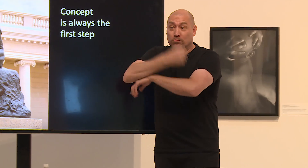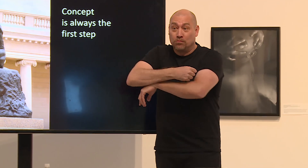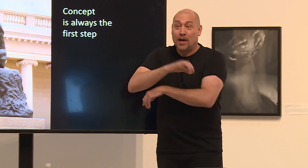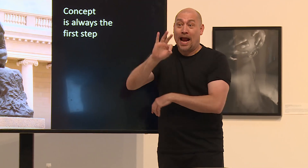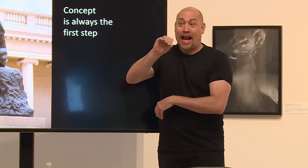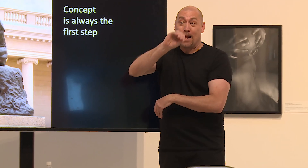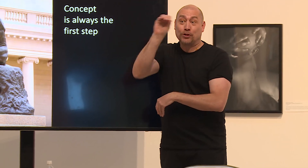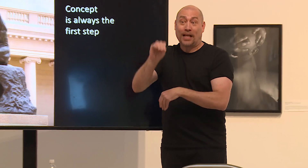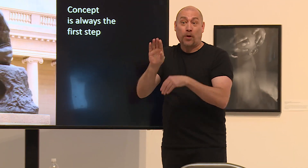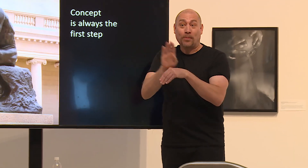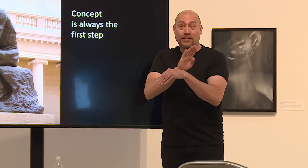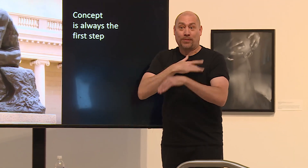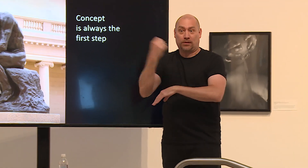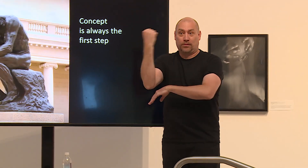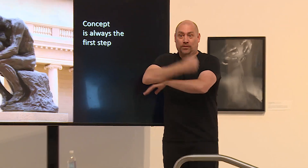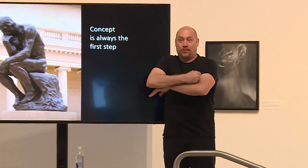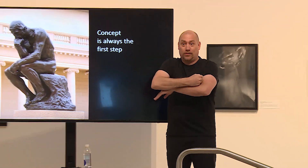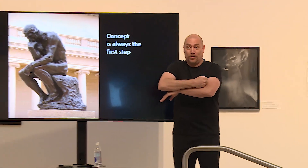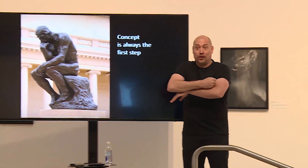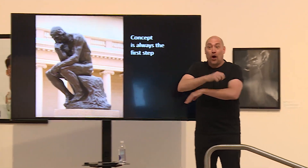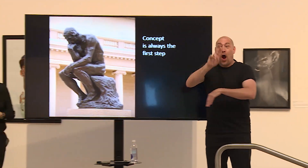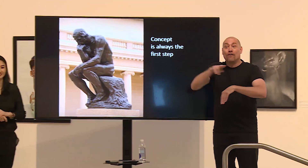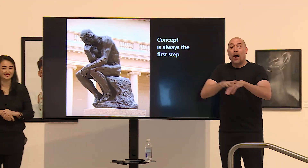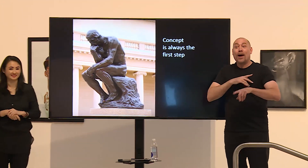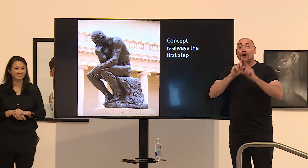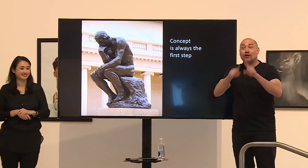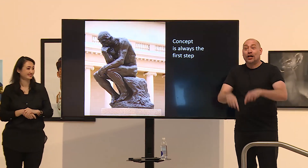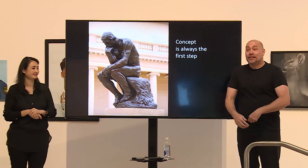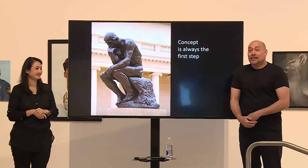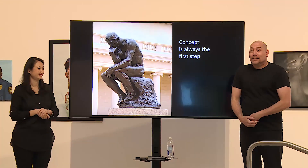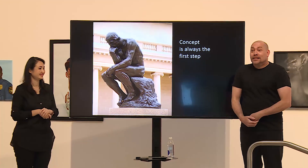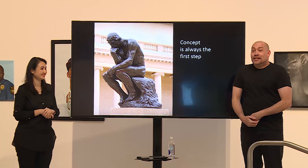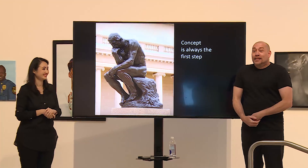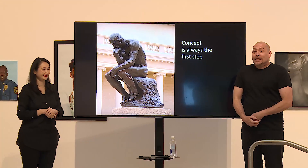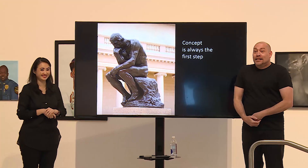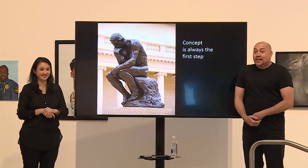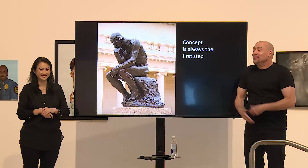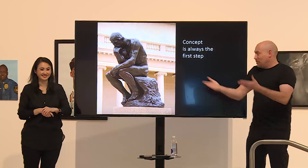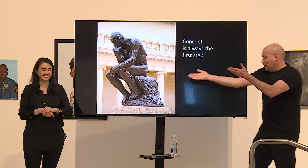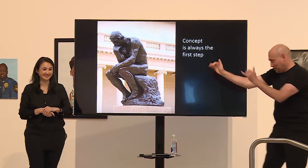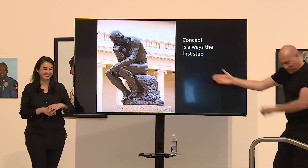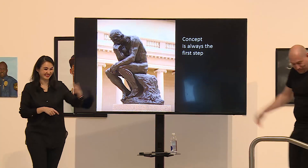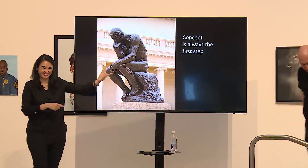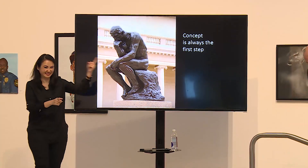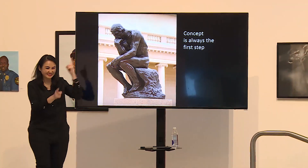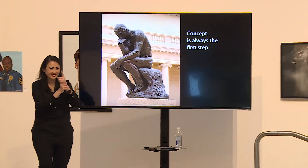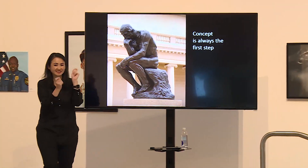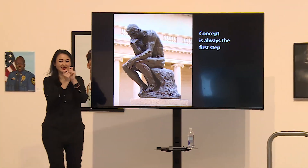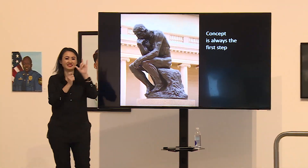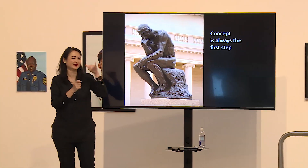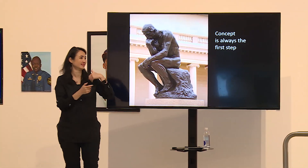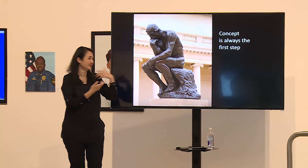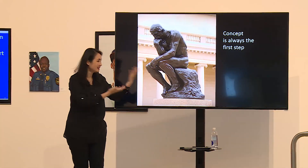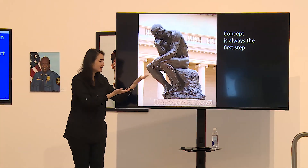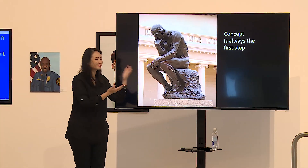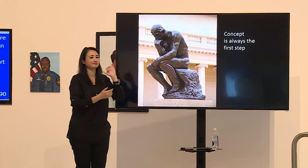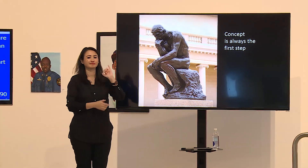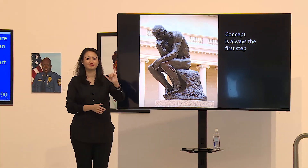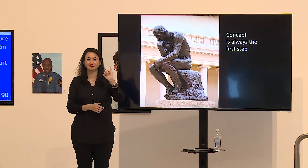Restaurants have a high turnover. 90% of them close. So Yeah. why a restaurant? That truly was his reaction. He was a